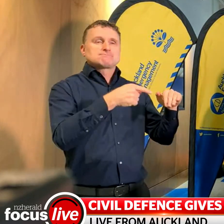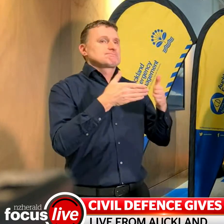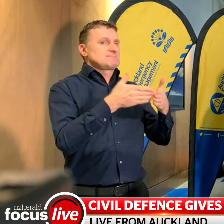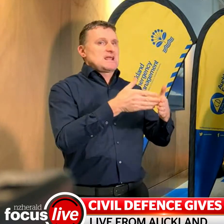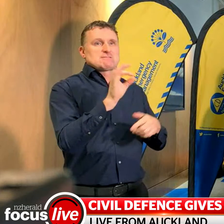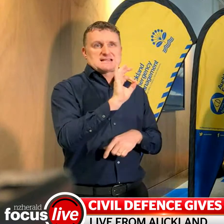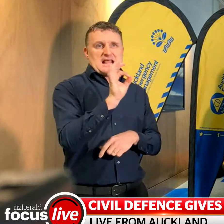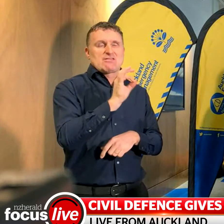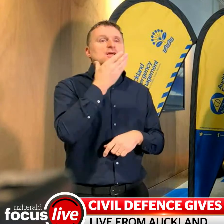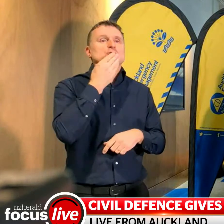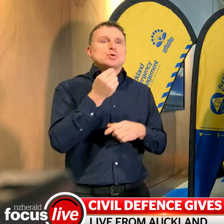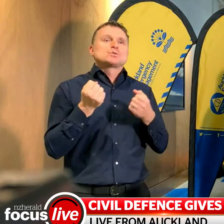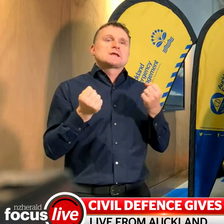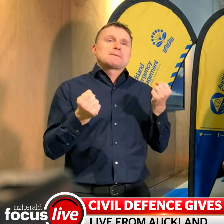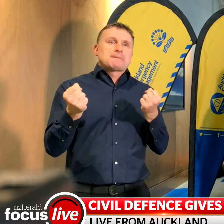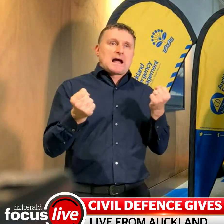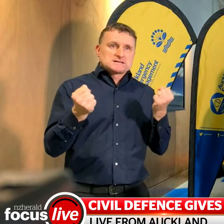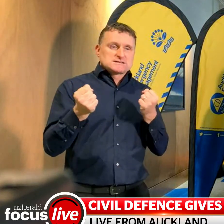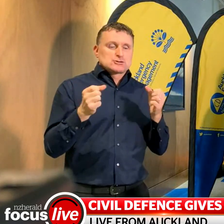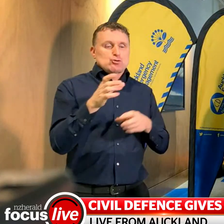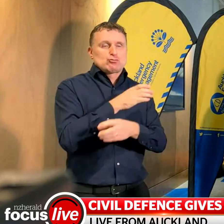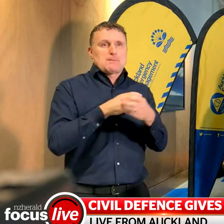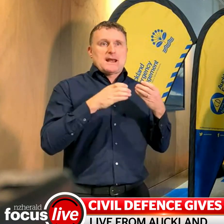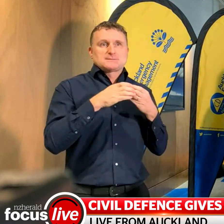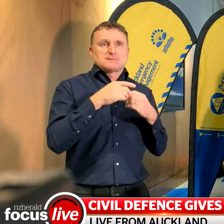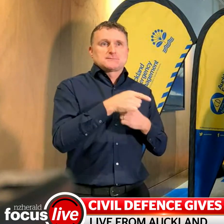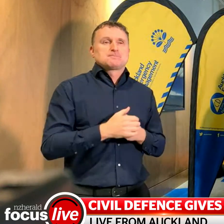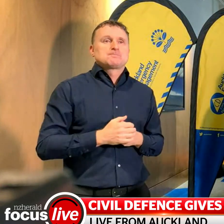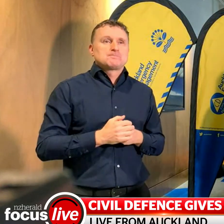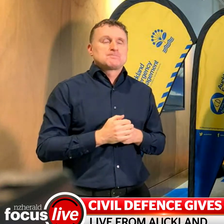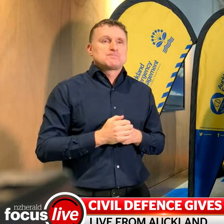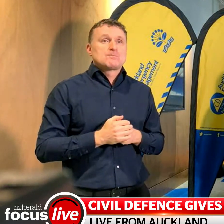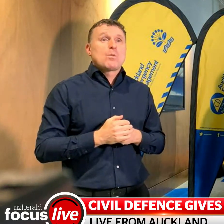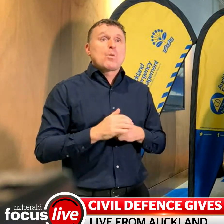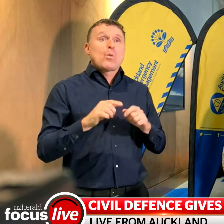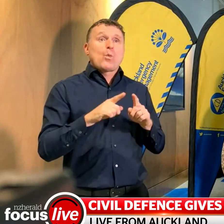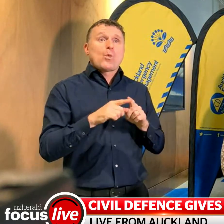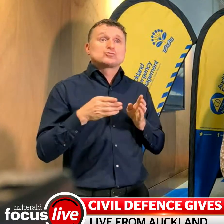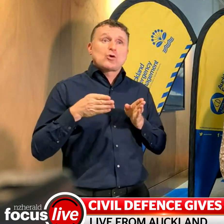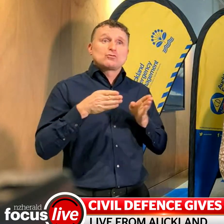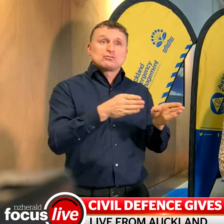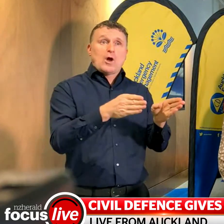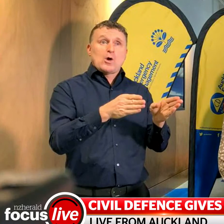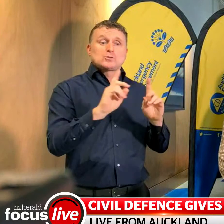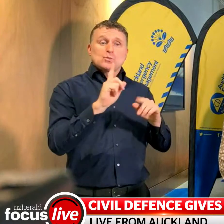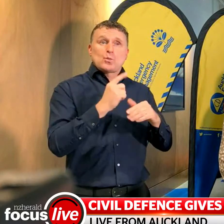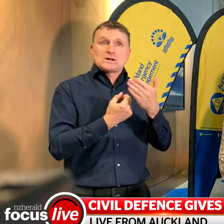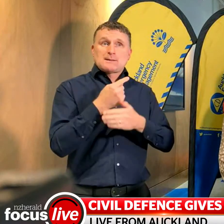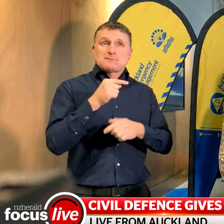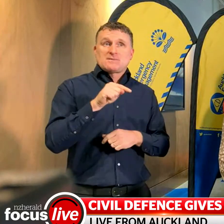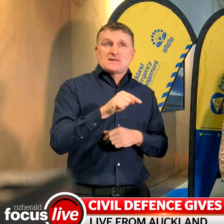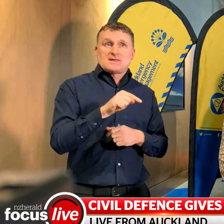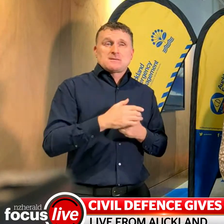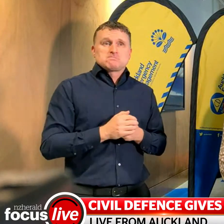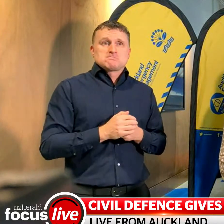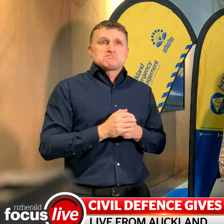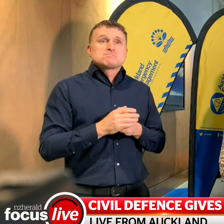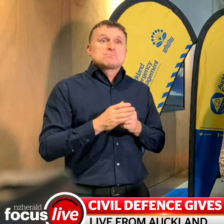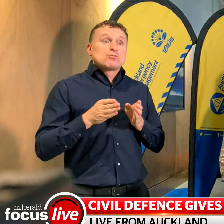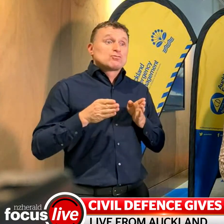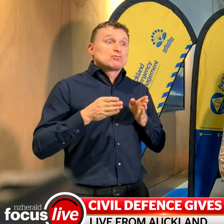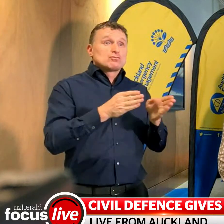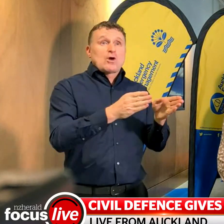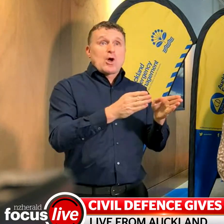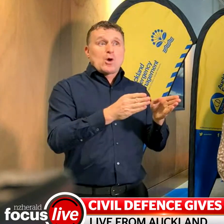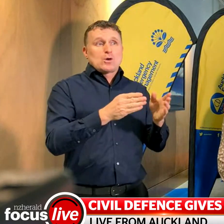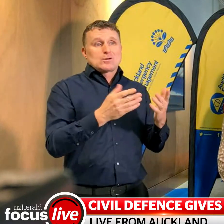service. For an update on more locally on the road network, the roads that have key impacts and